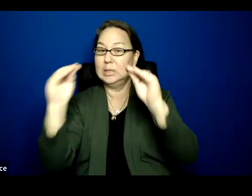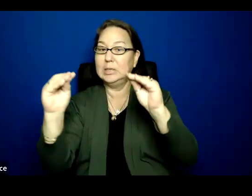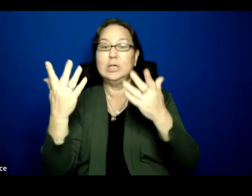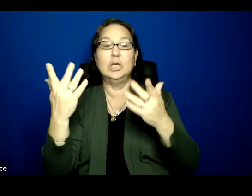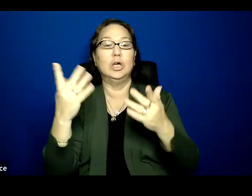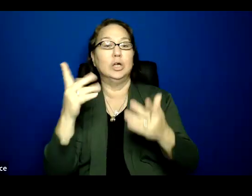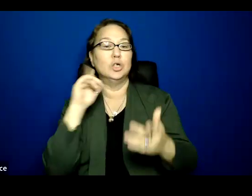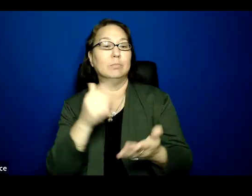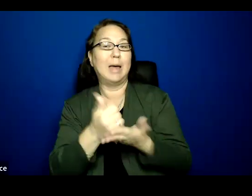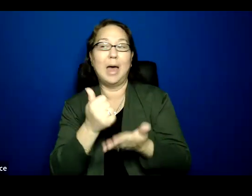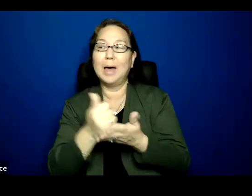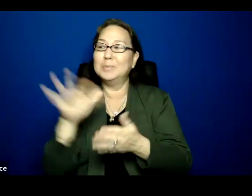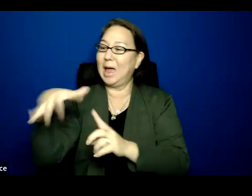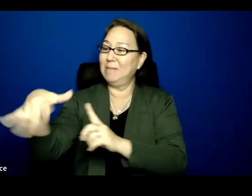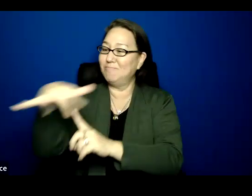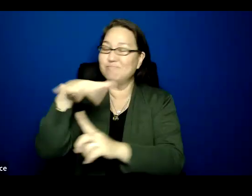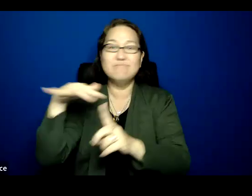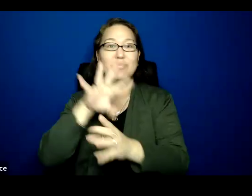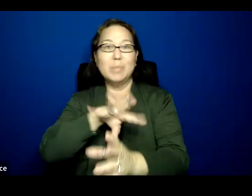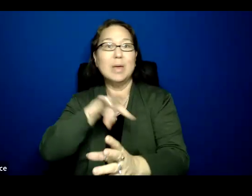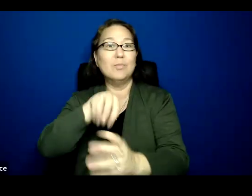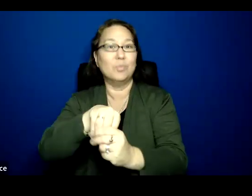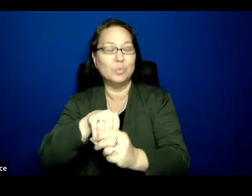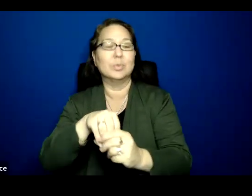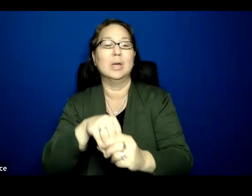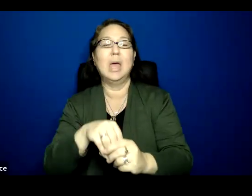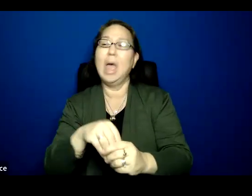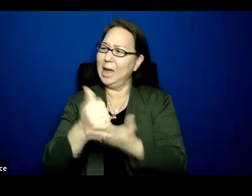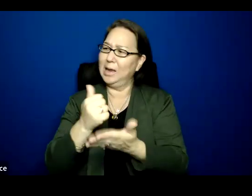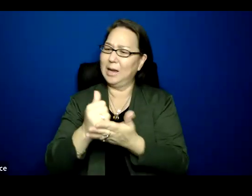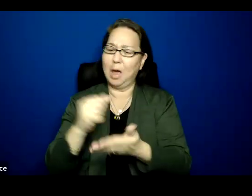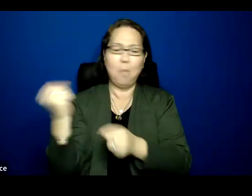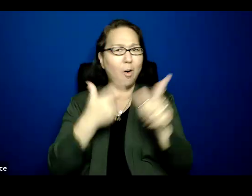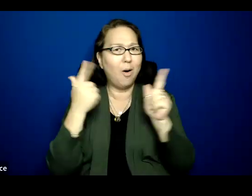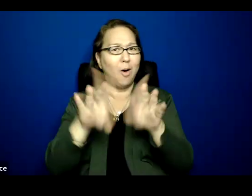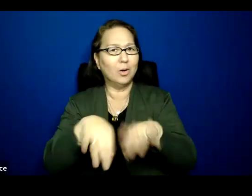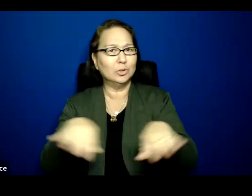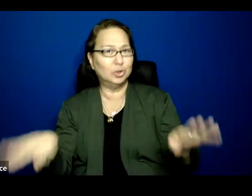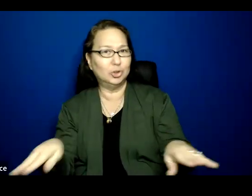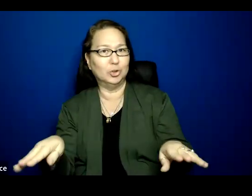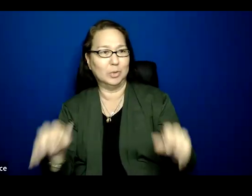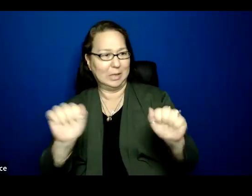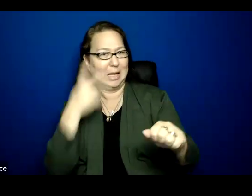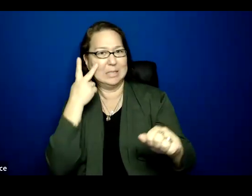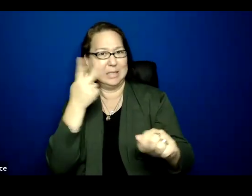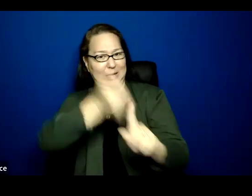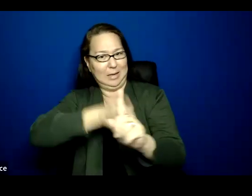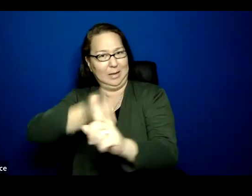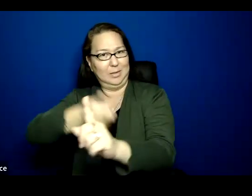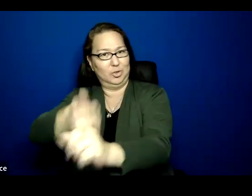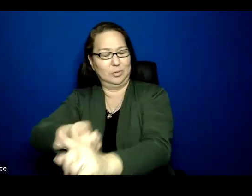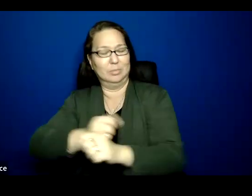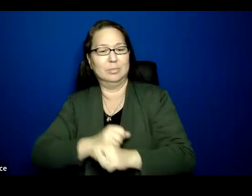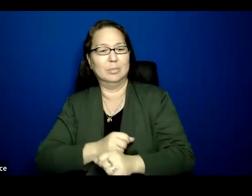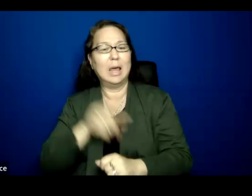it offers the right balance of support and challenge, and every student is seen. I know this firsthand. The Henderson inclusion approach